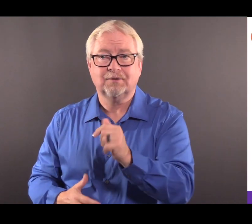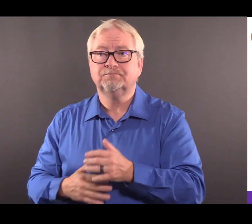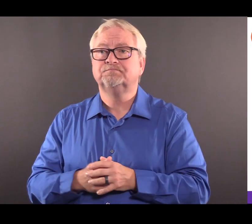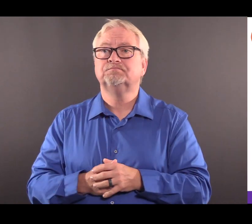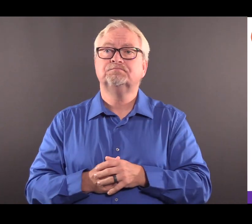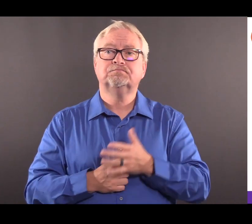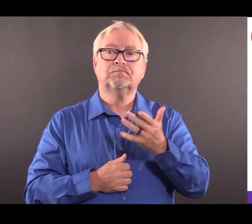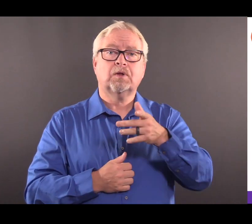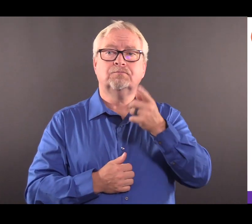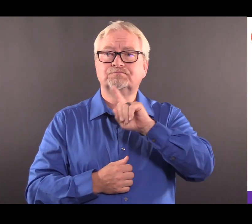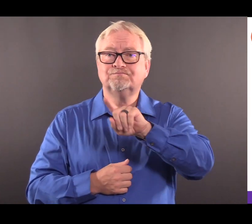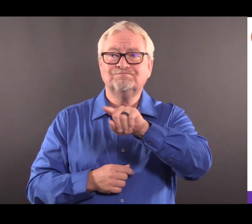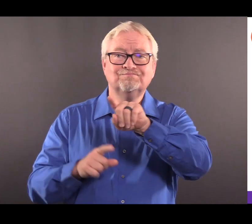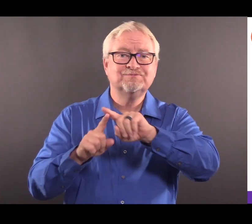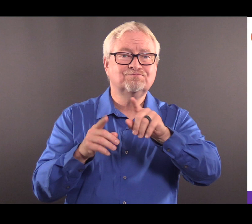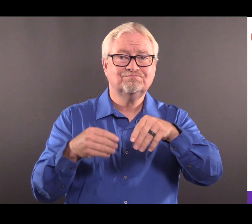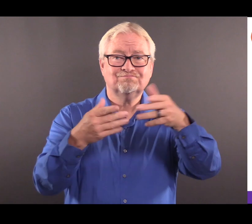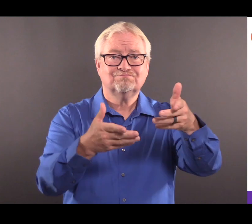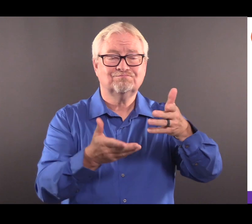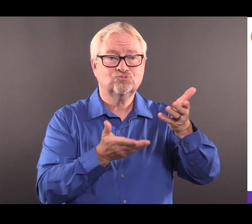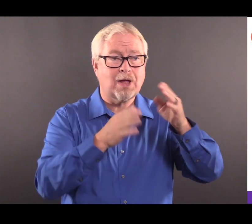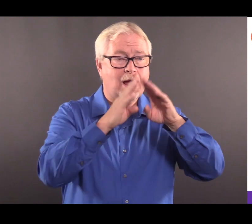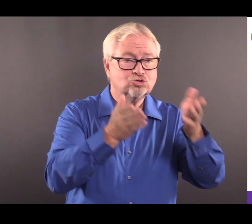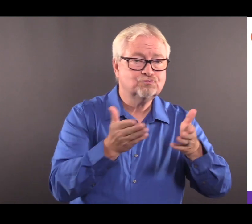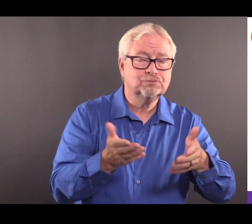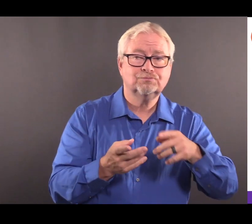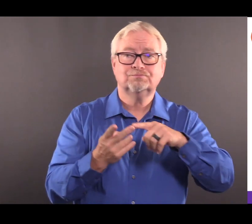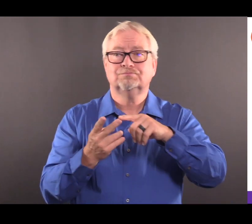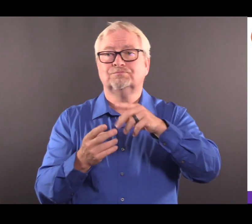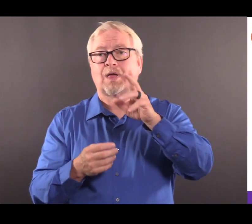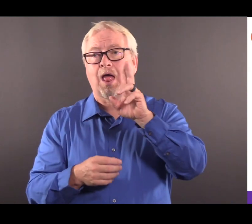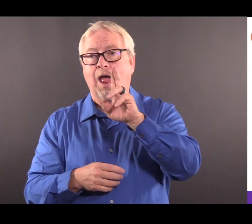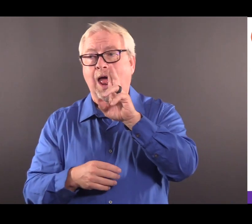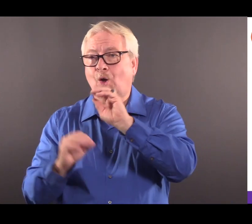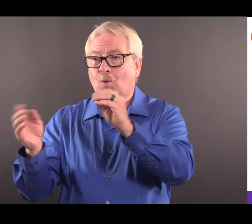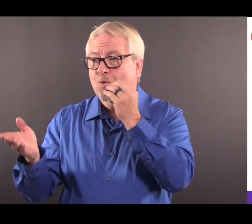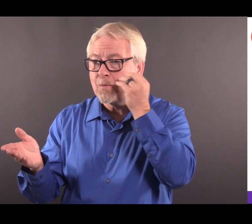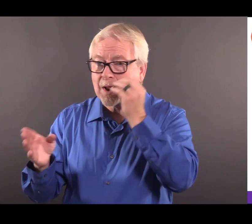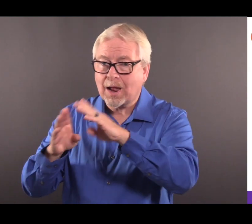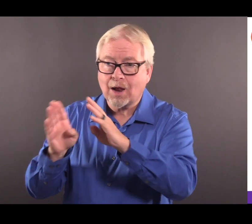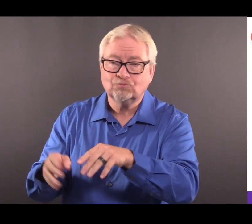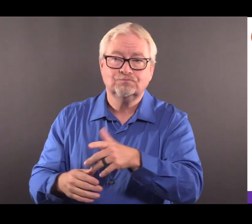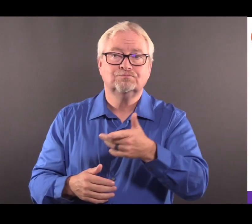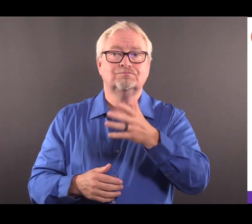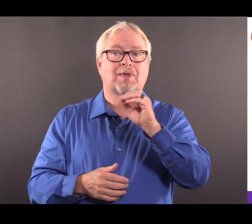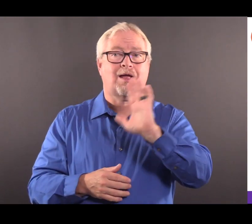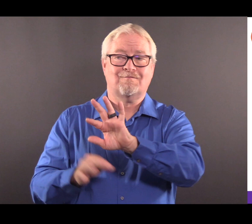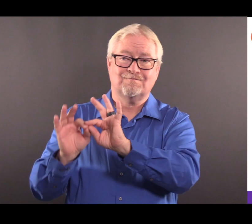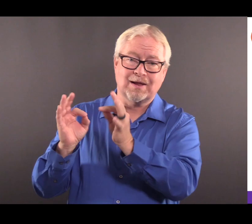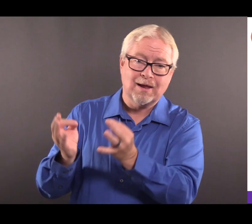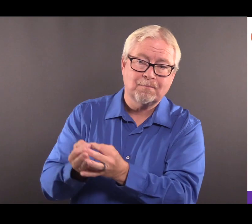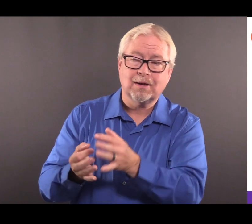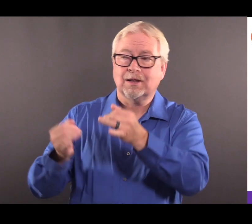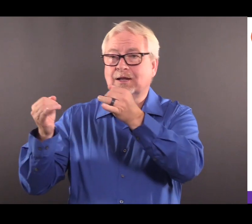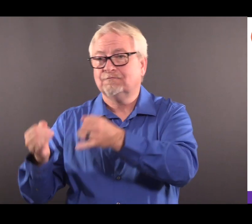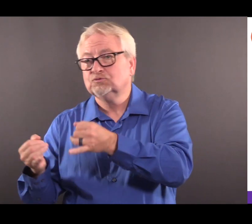collect client-level data and data on the provision of housing and services to